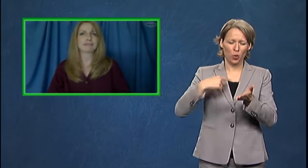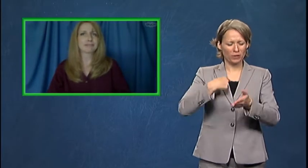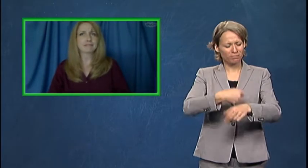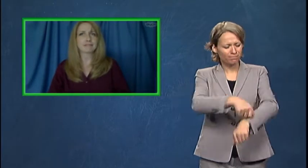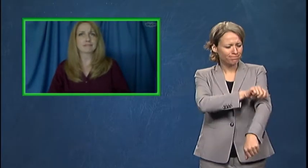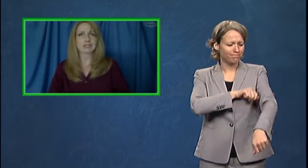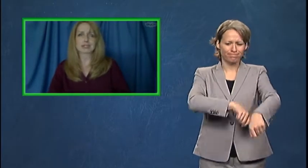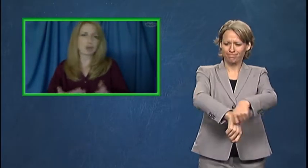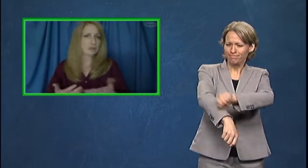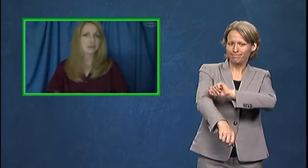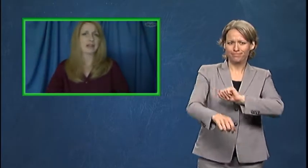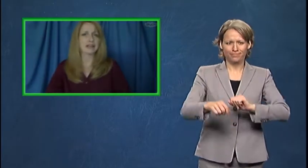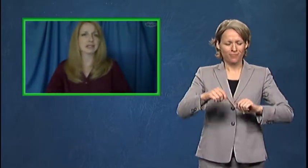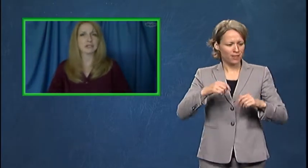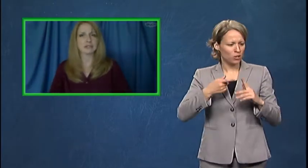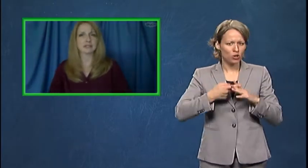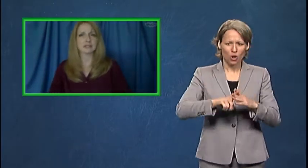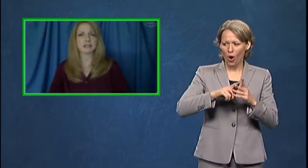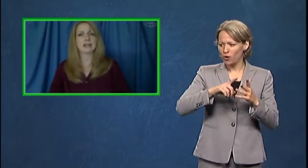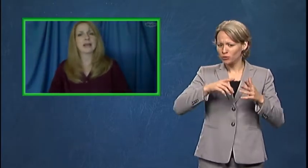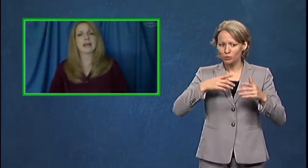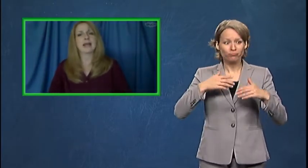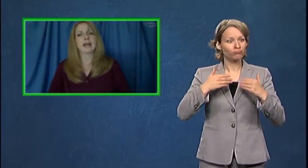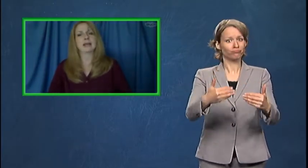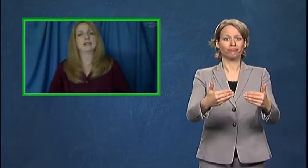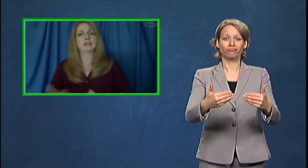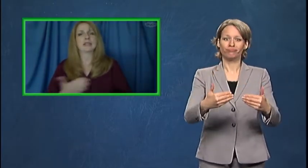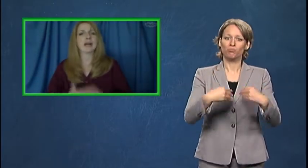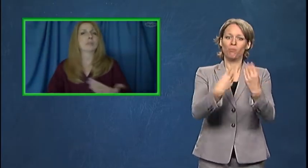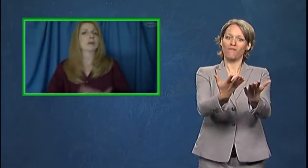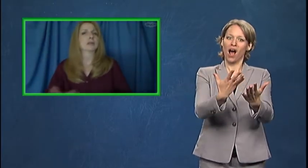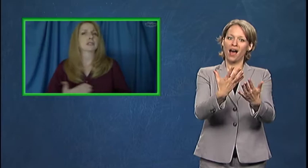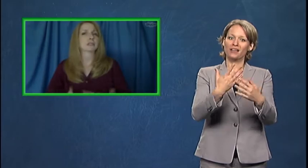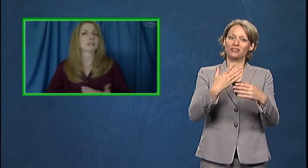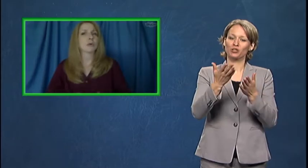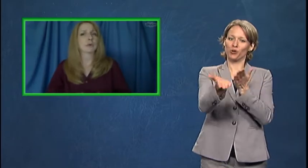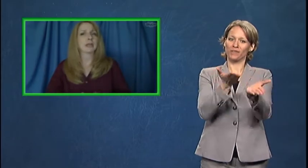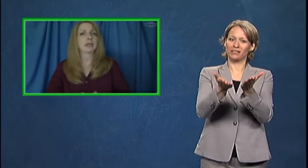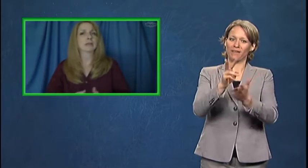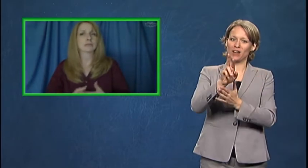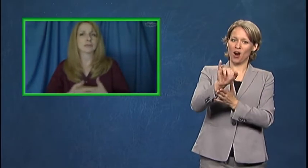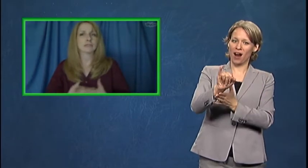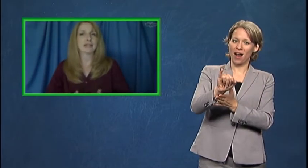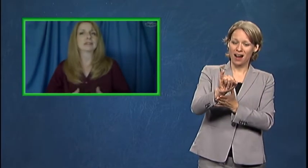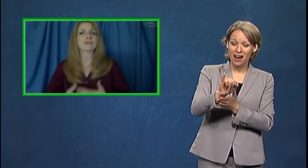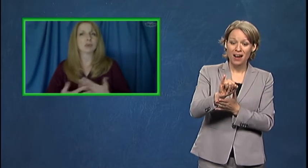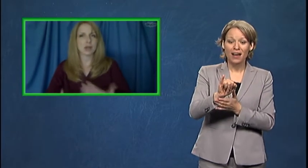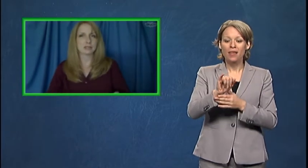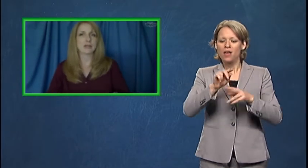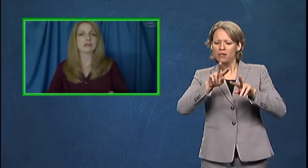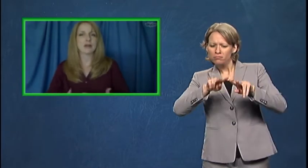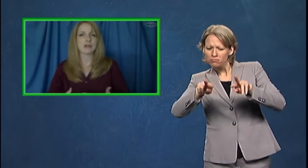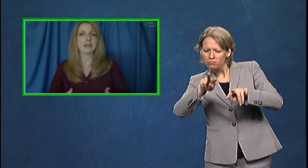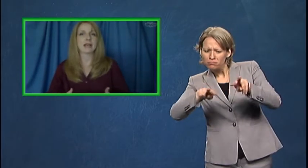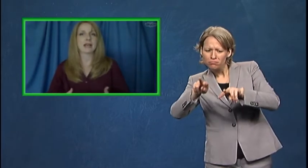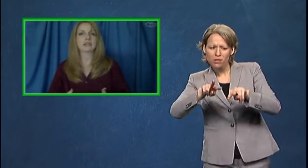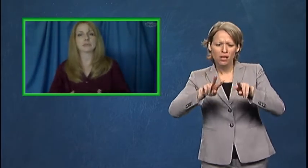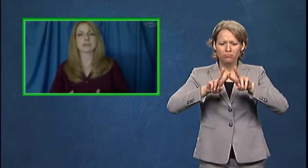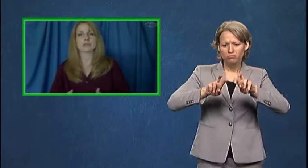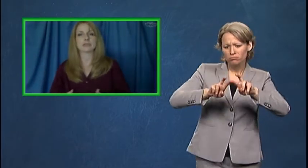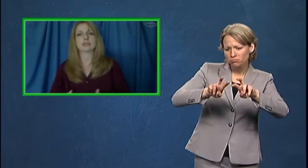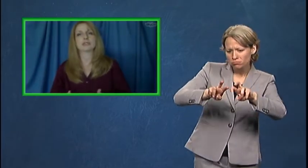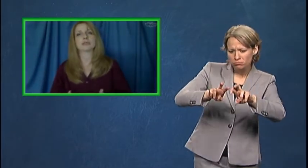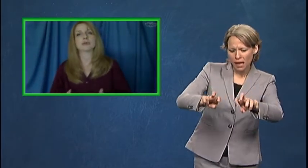and started providing services and used that participatory reflective process offered by